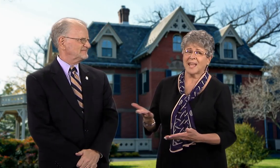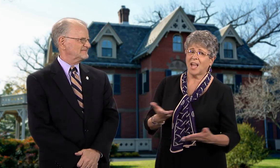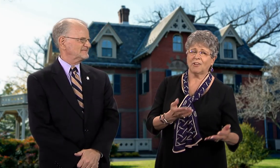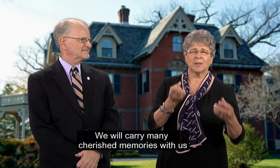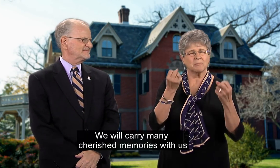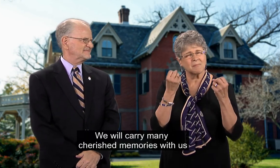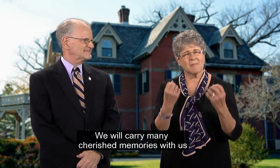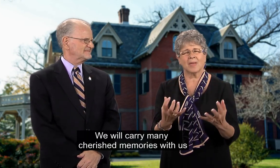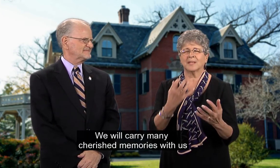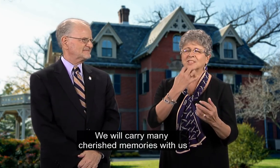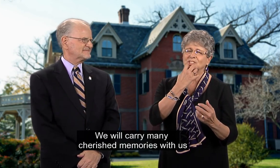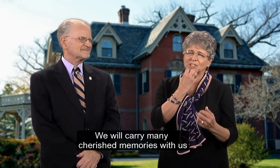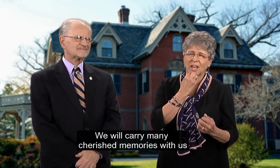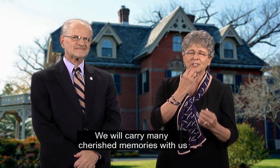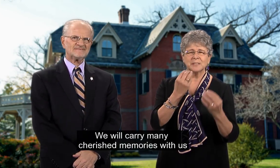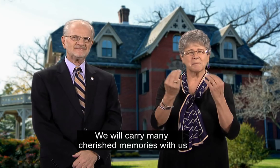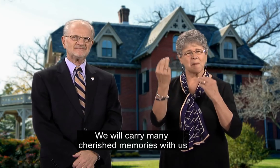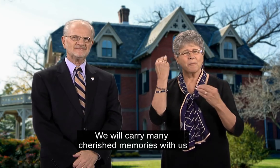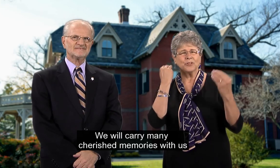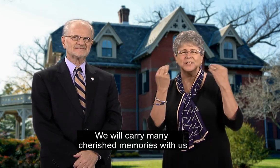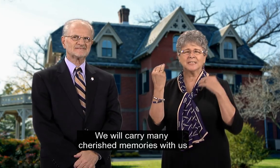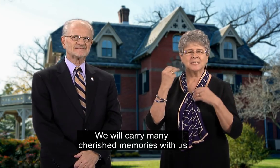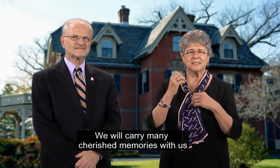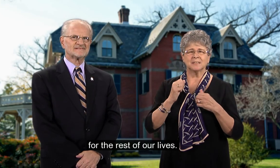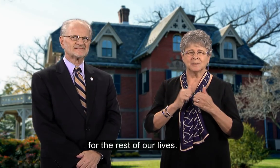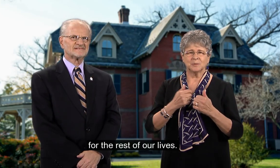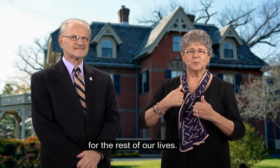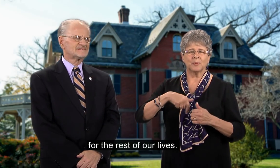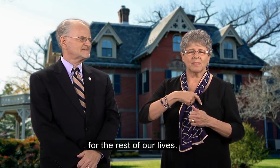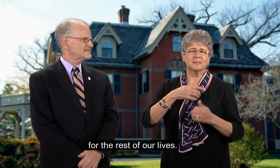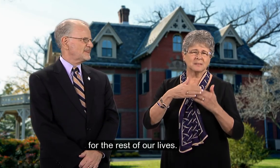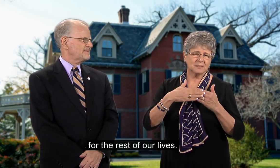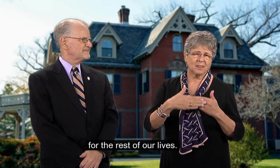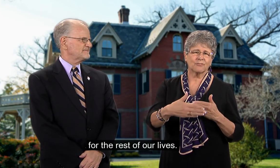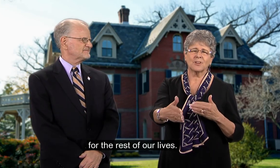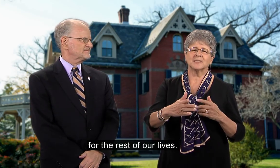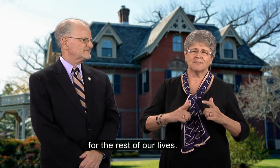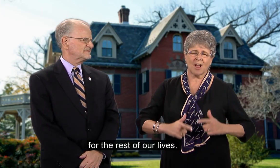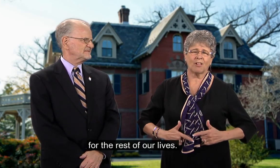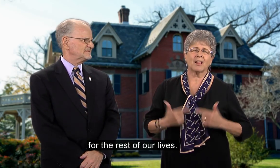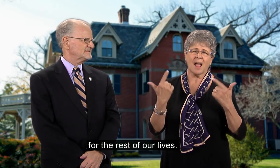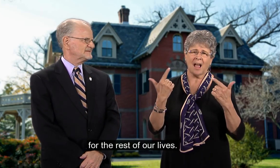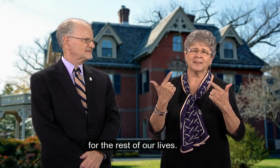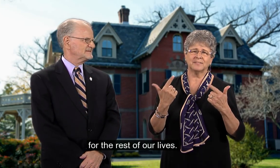We will carry many cherished memories with us for the rest of our lives.